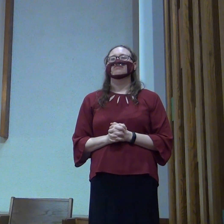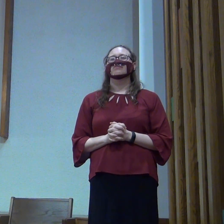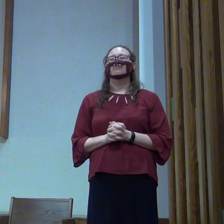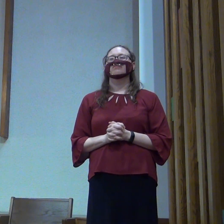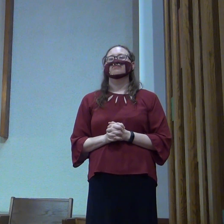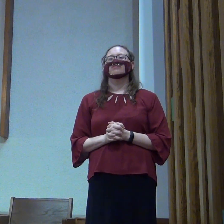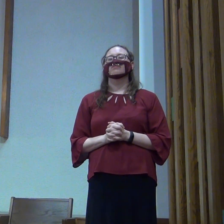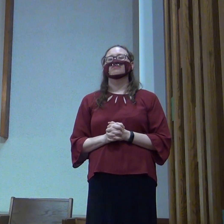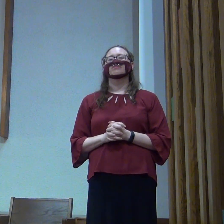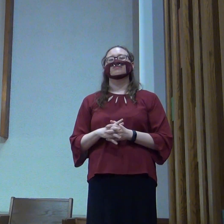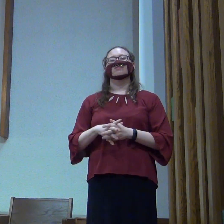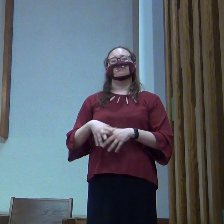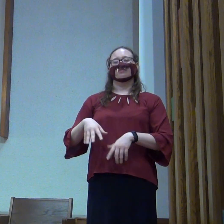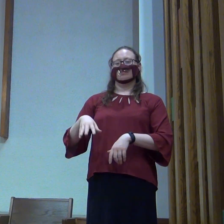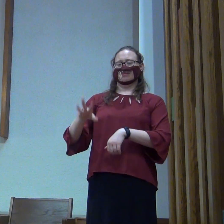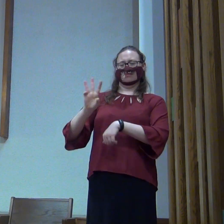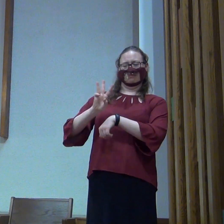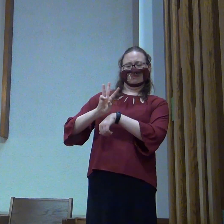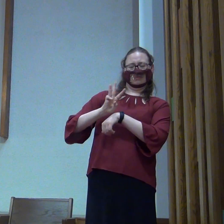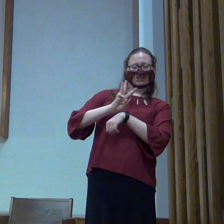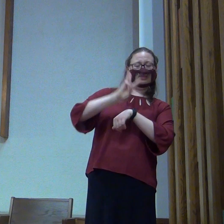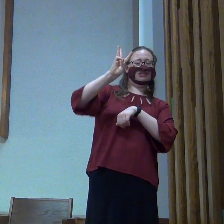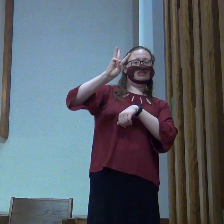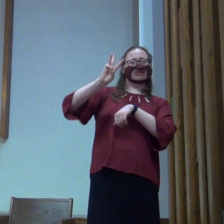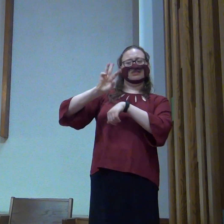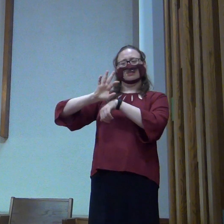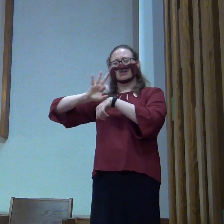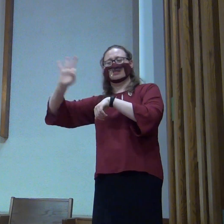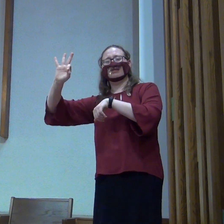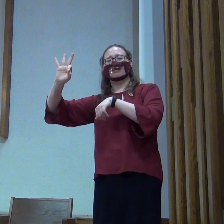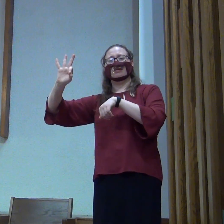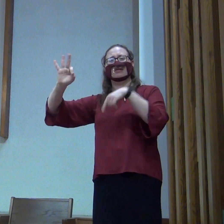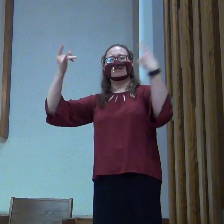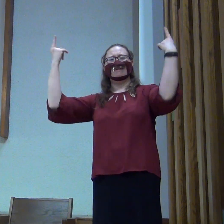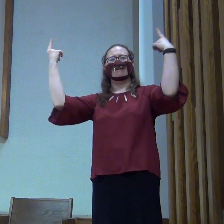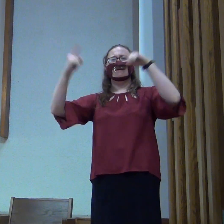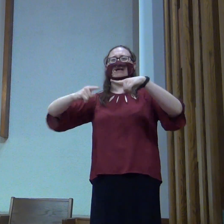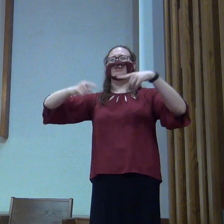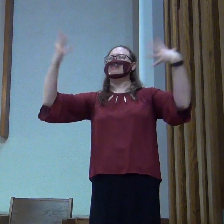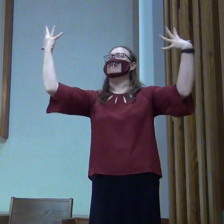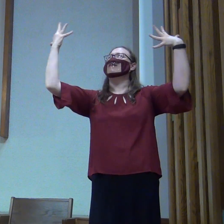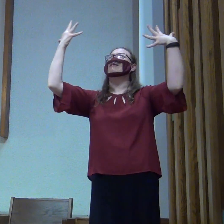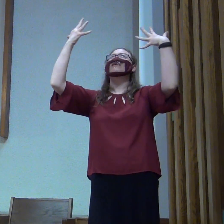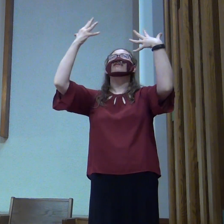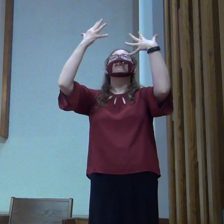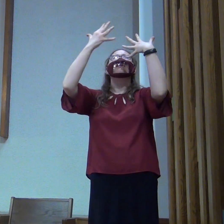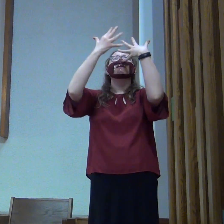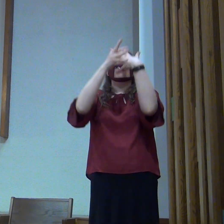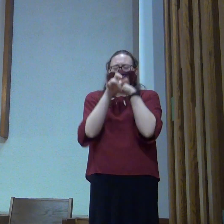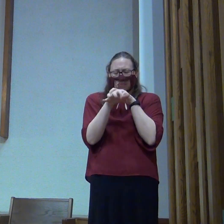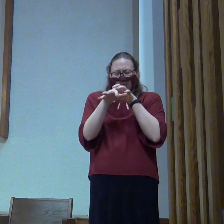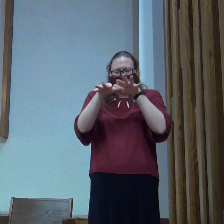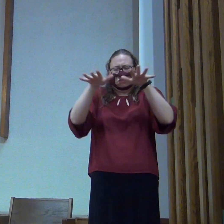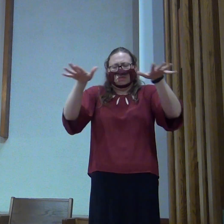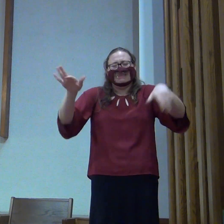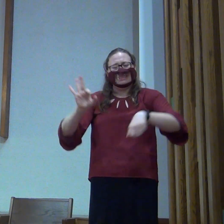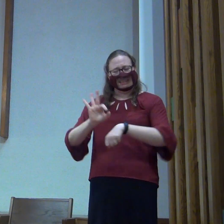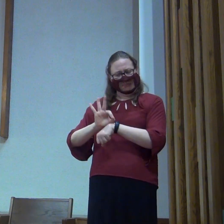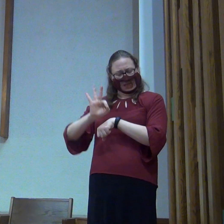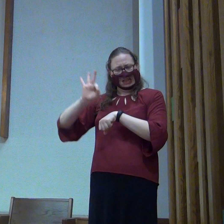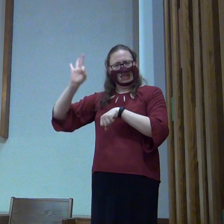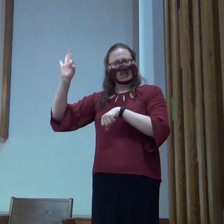27:45-49. From the sixth hour until the ninth hour, darkness came over all the land. About the ninth